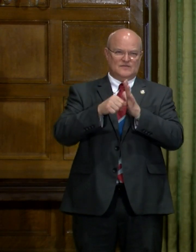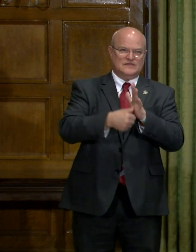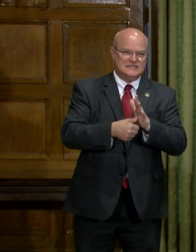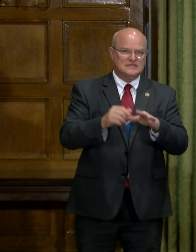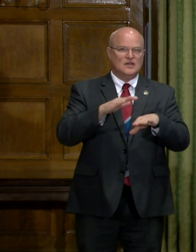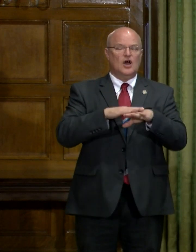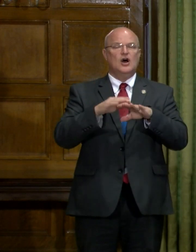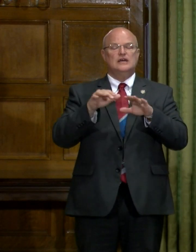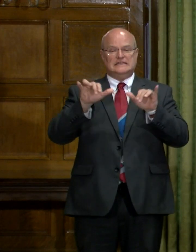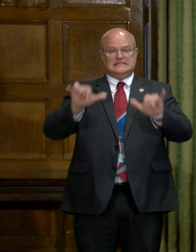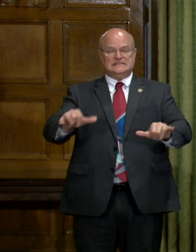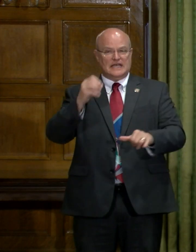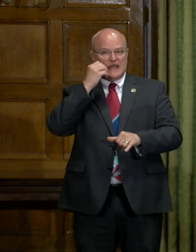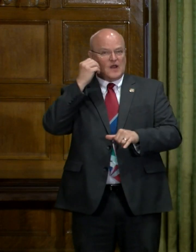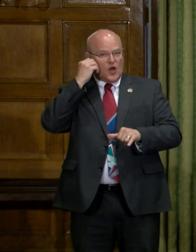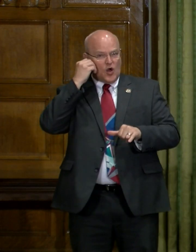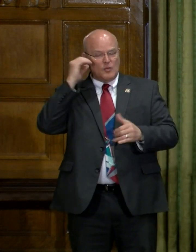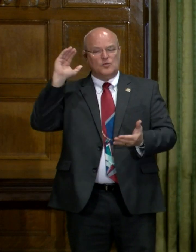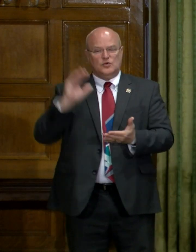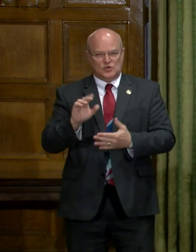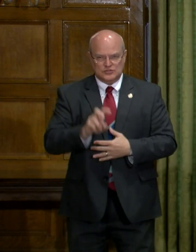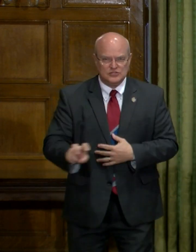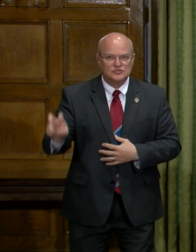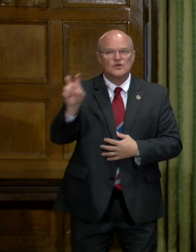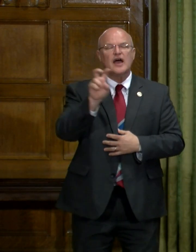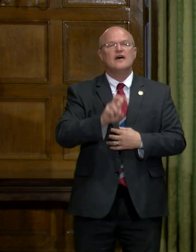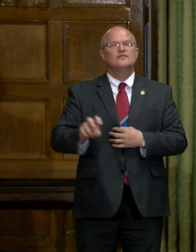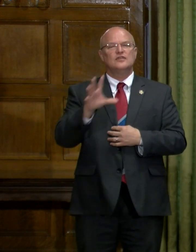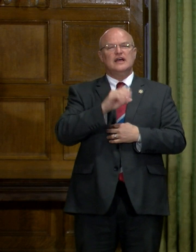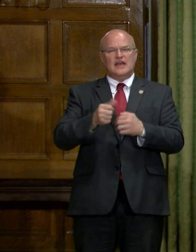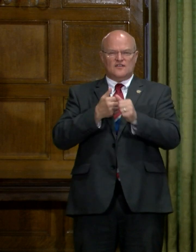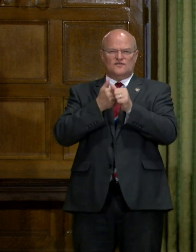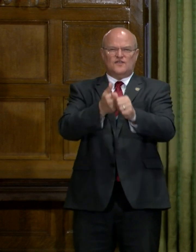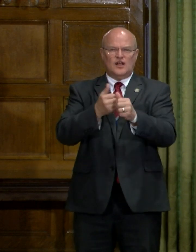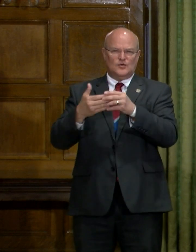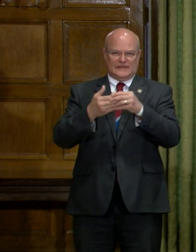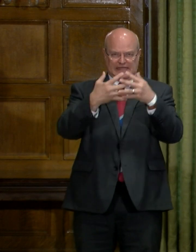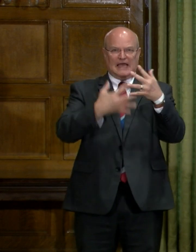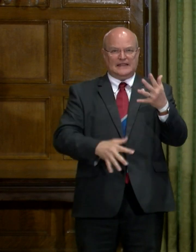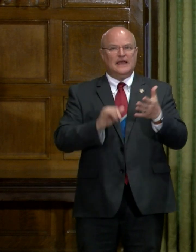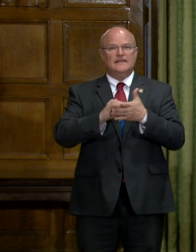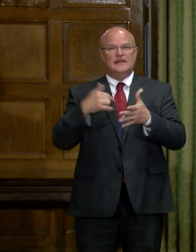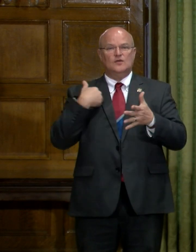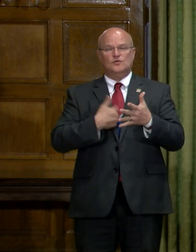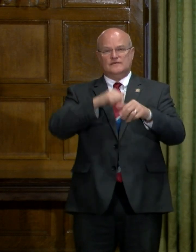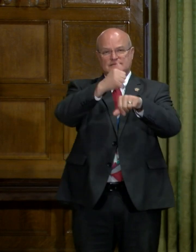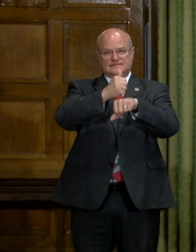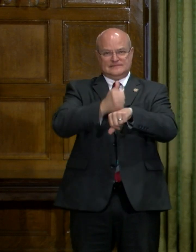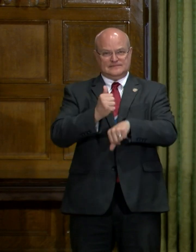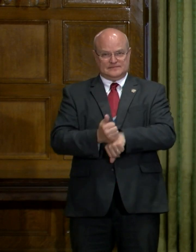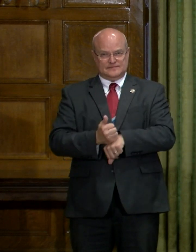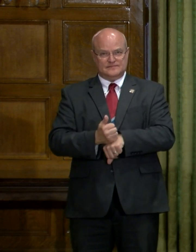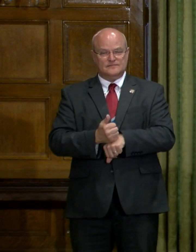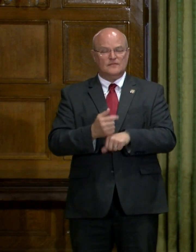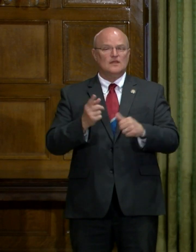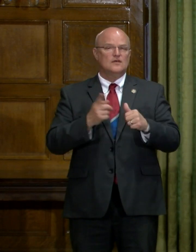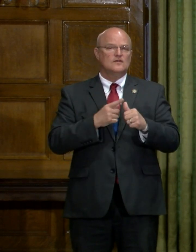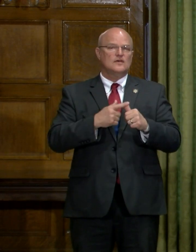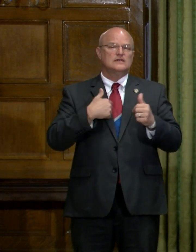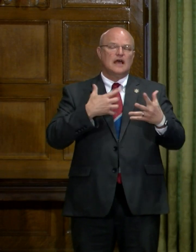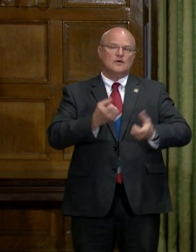emphasis on staying at home and reducing travel and following all the guidelines that we have. I want to